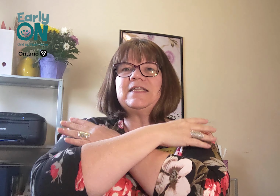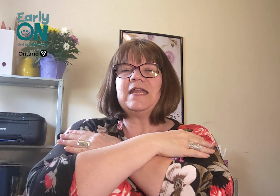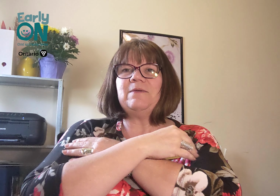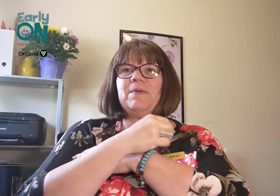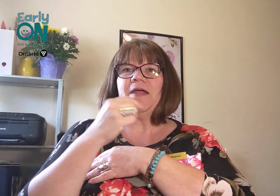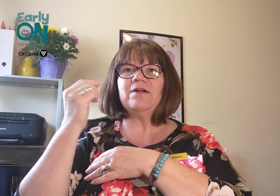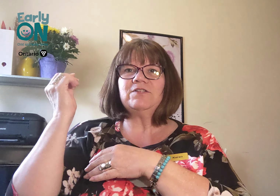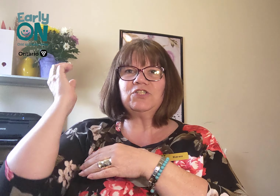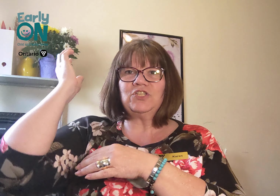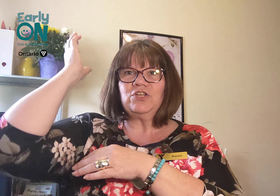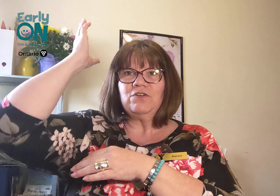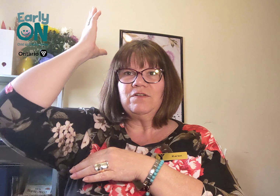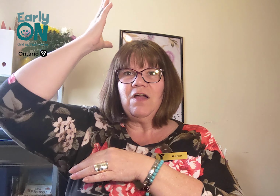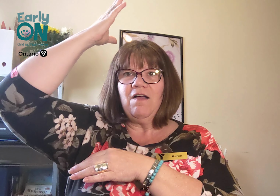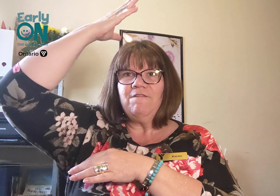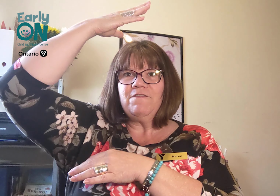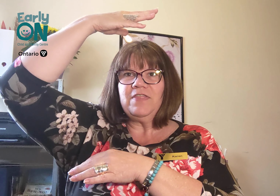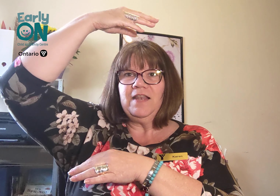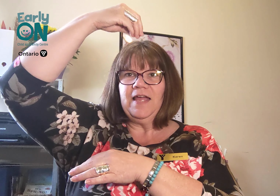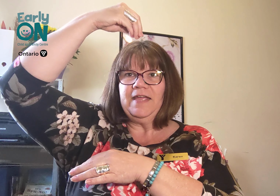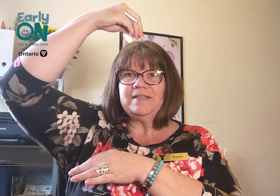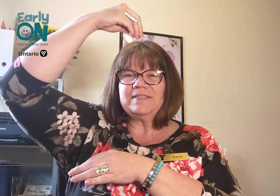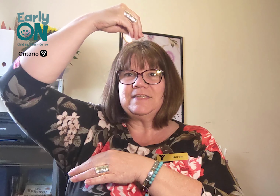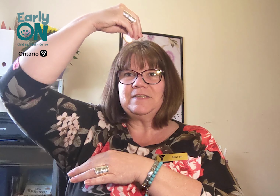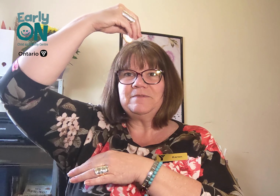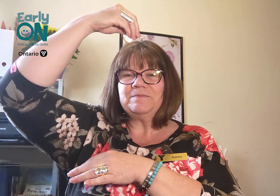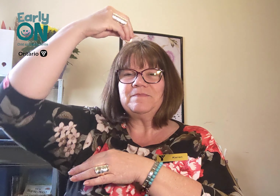Teddy bear, turn off the light.